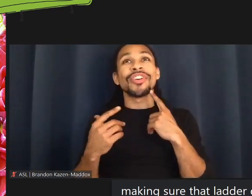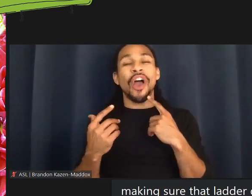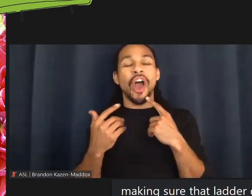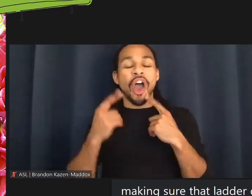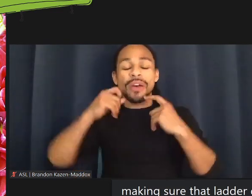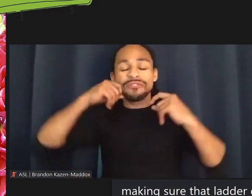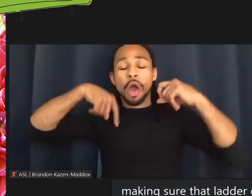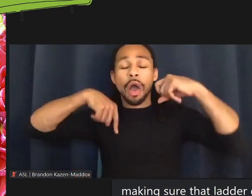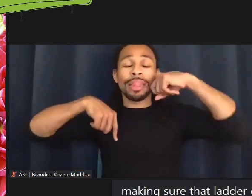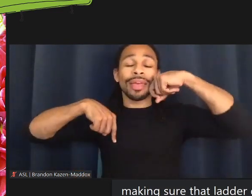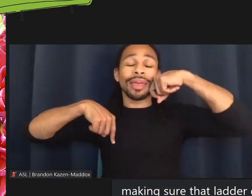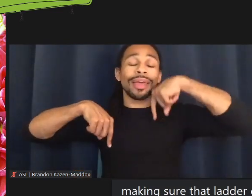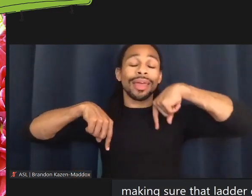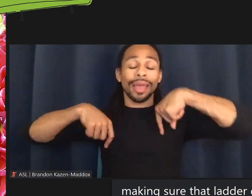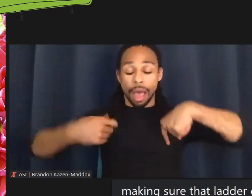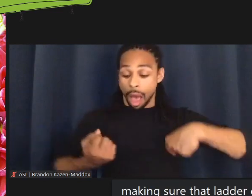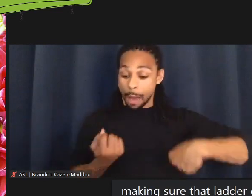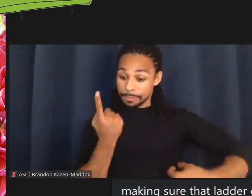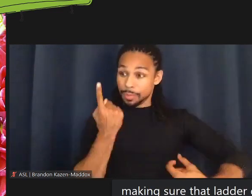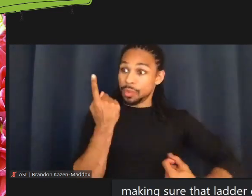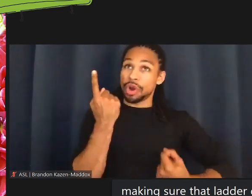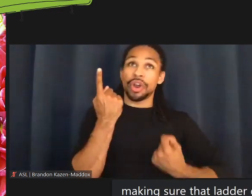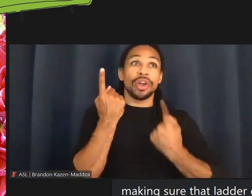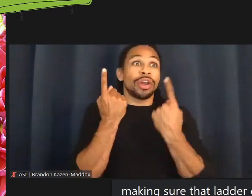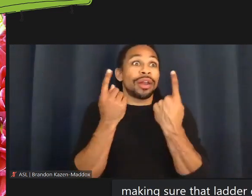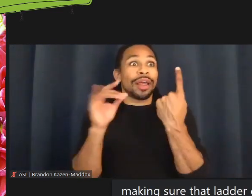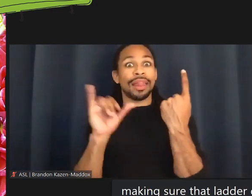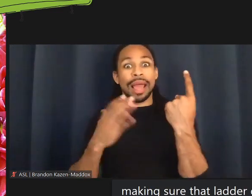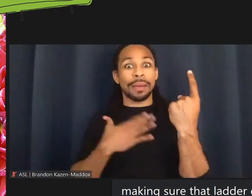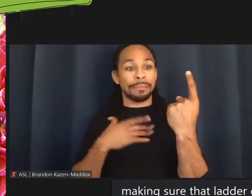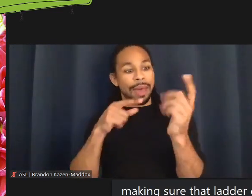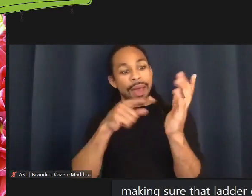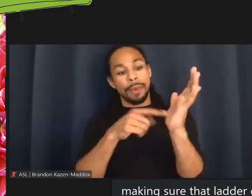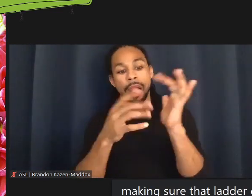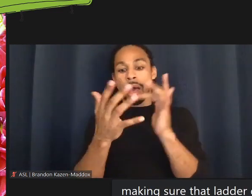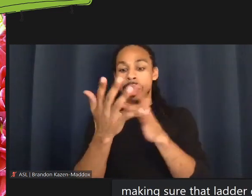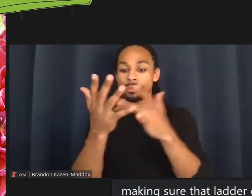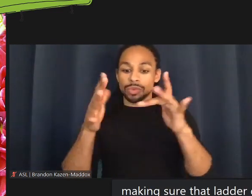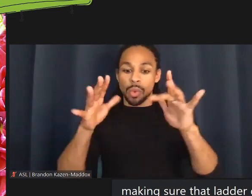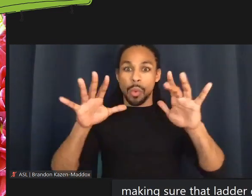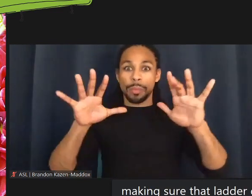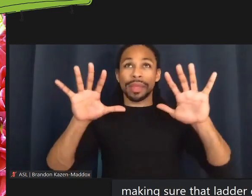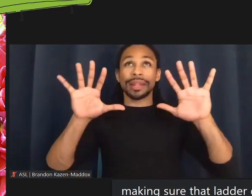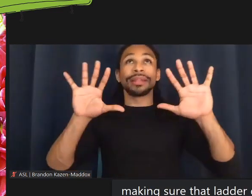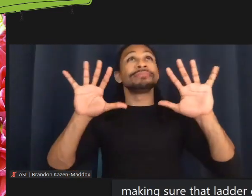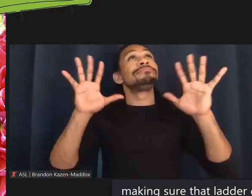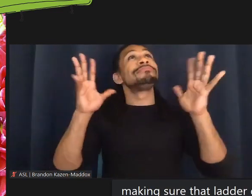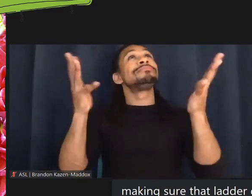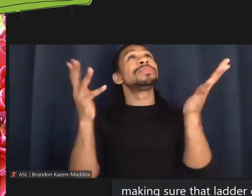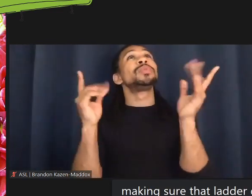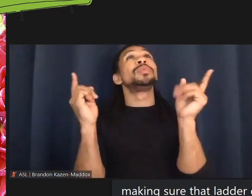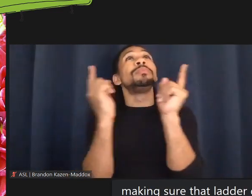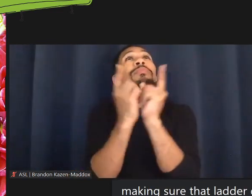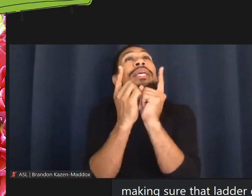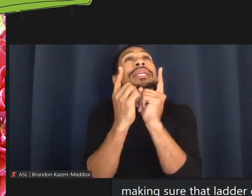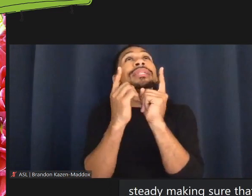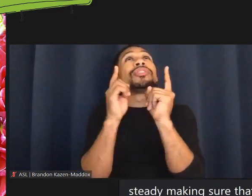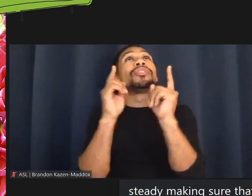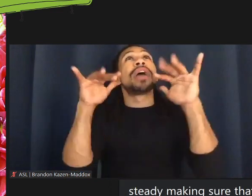falling upward like my open palms to meet the rain for a hallelujah.